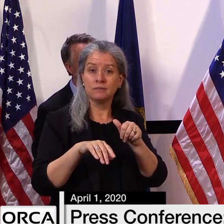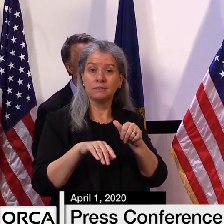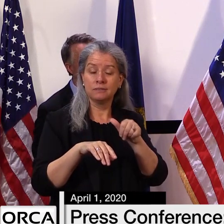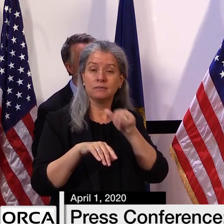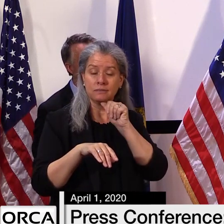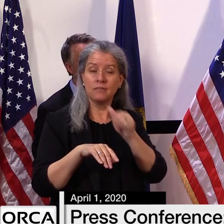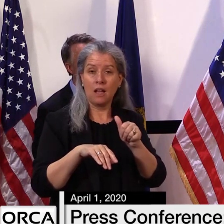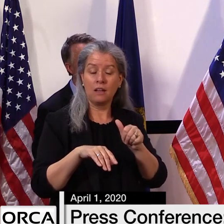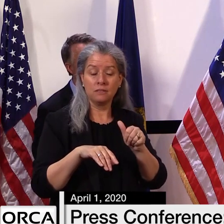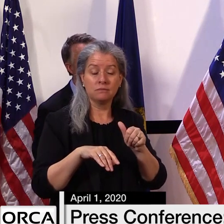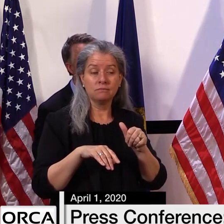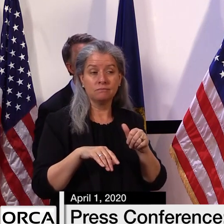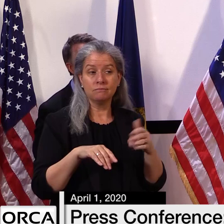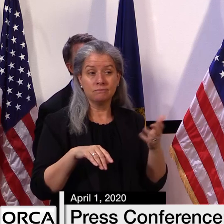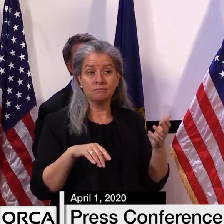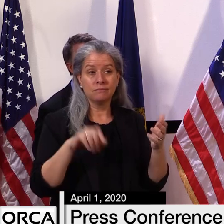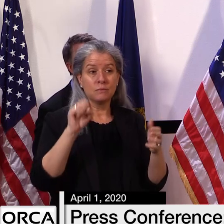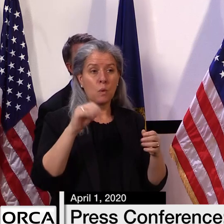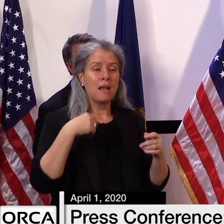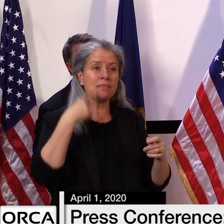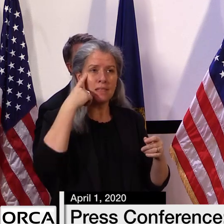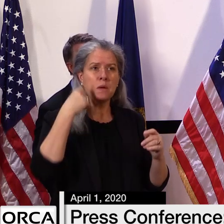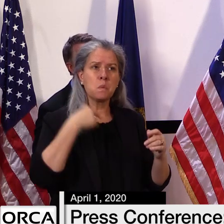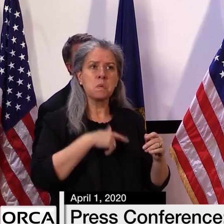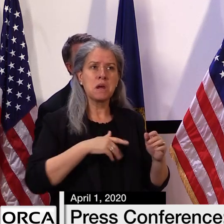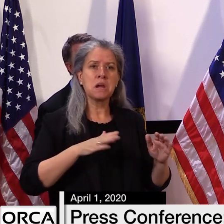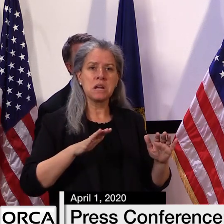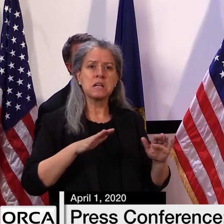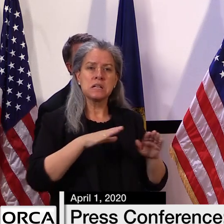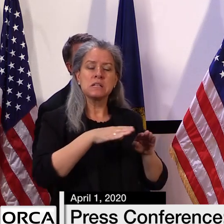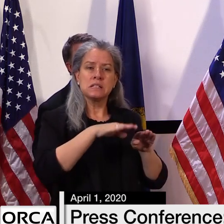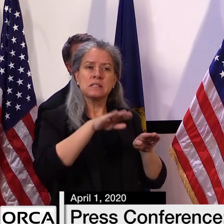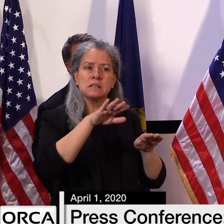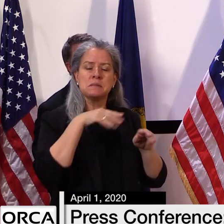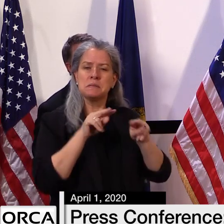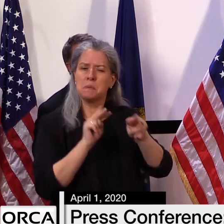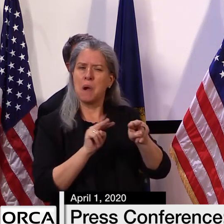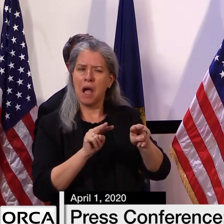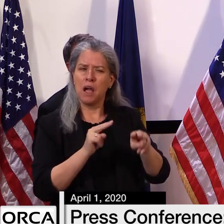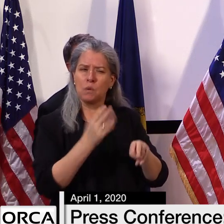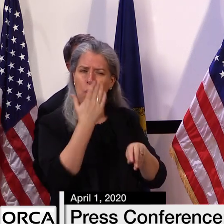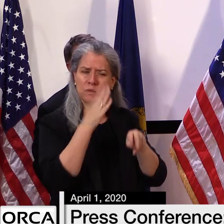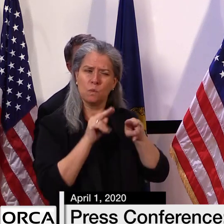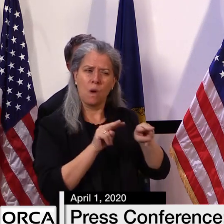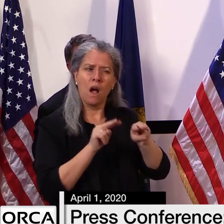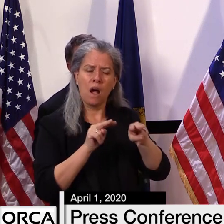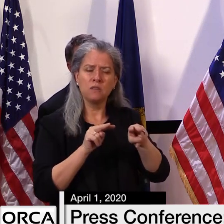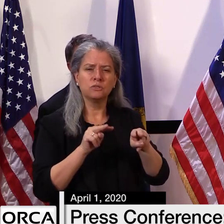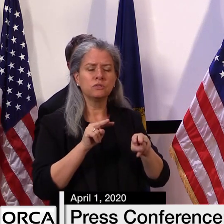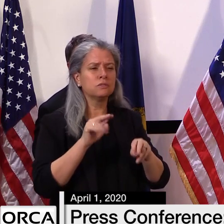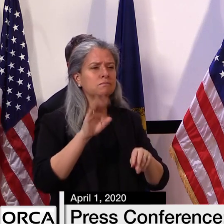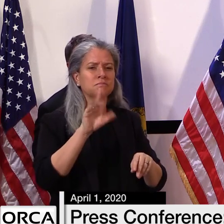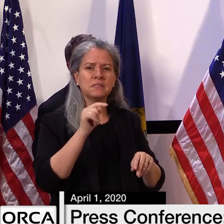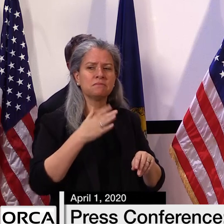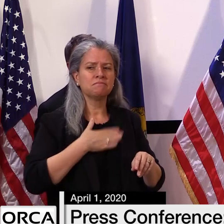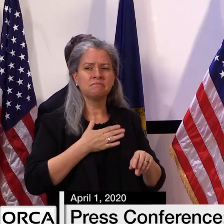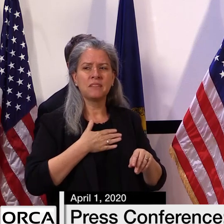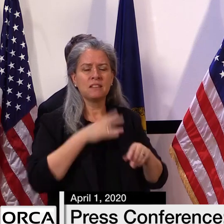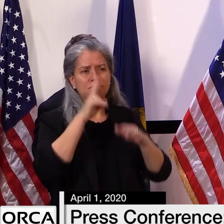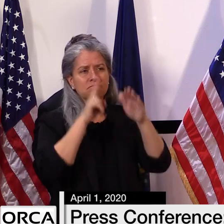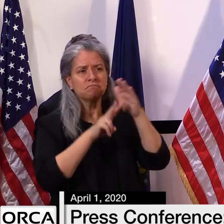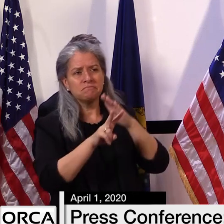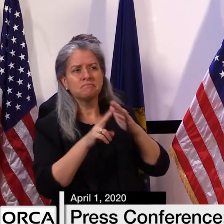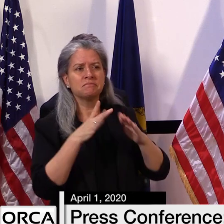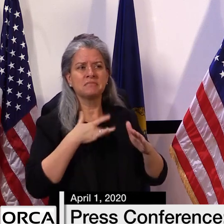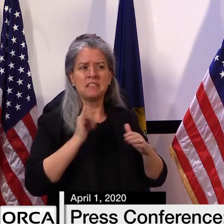that we're way behind. So we're going to watch that very closely, but I think that's a good